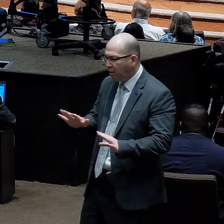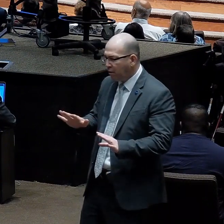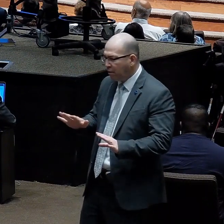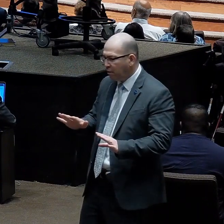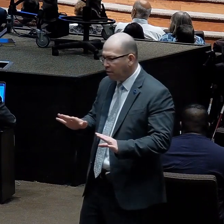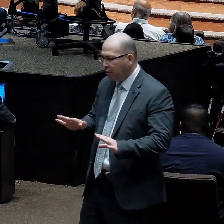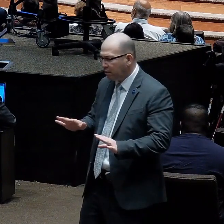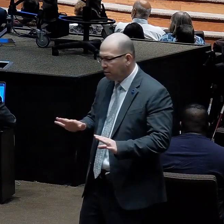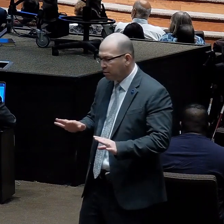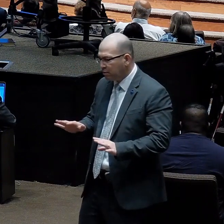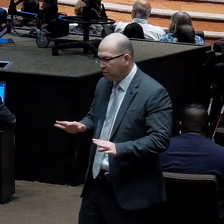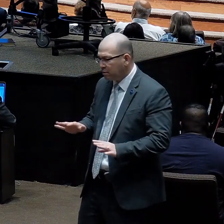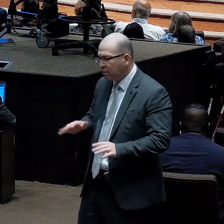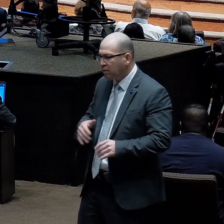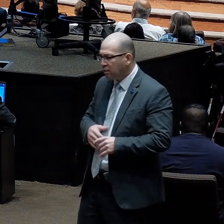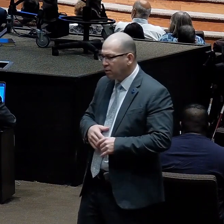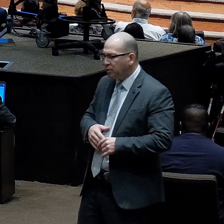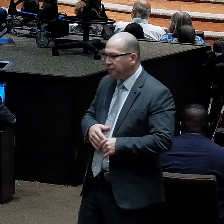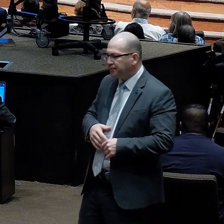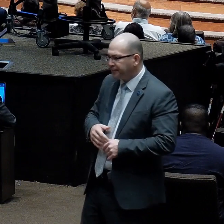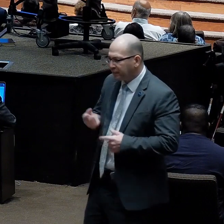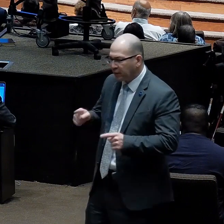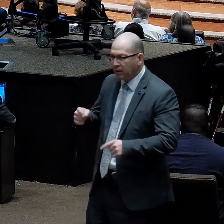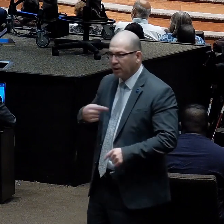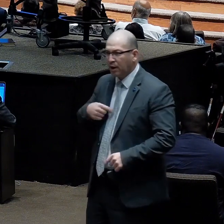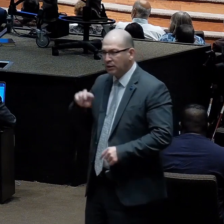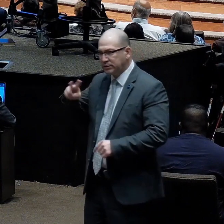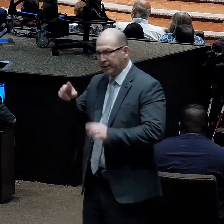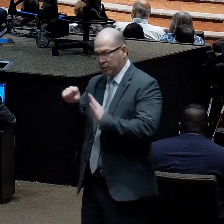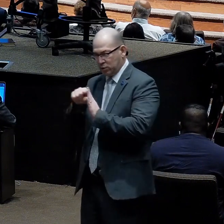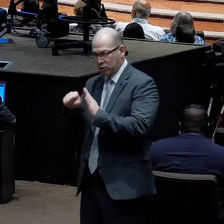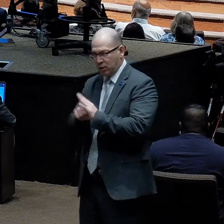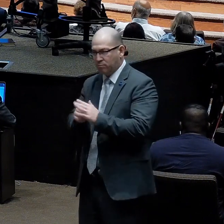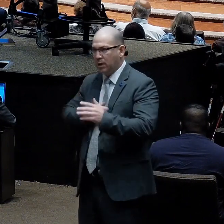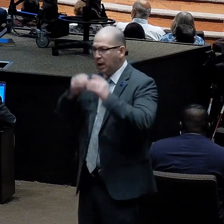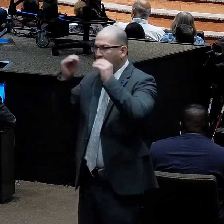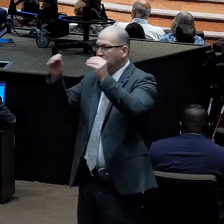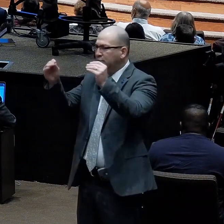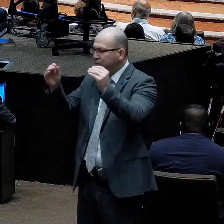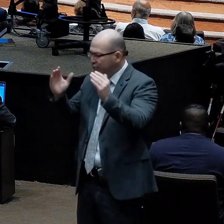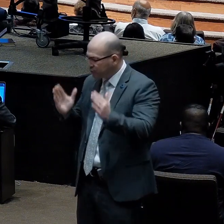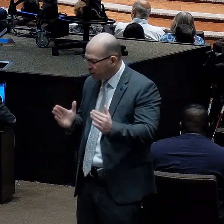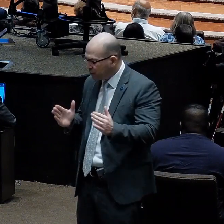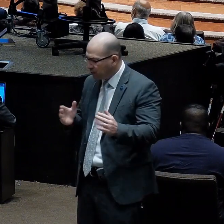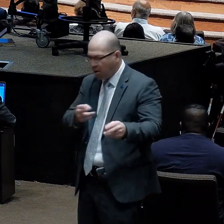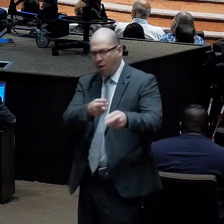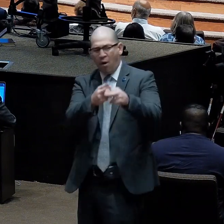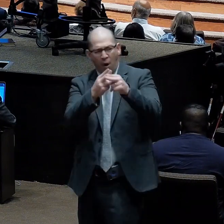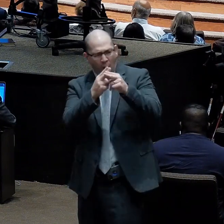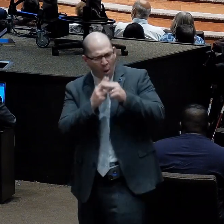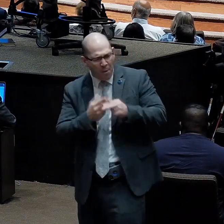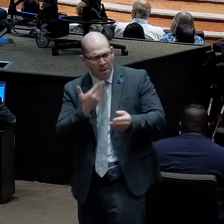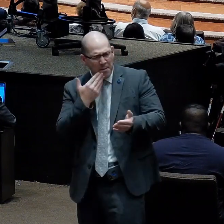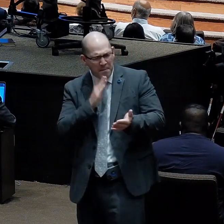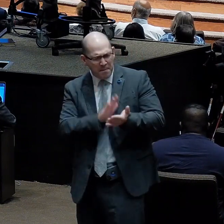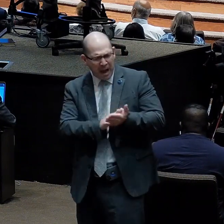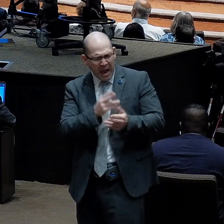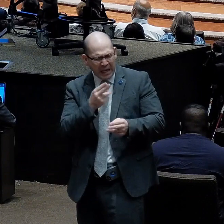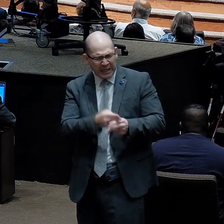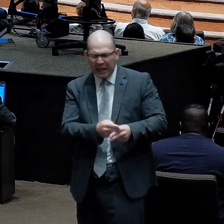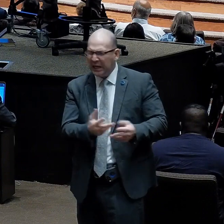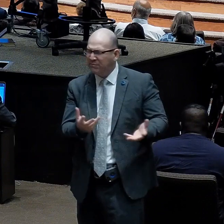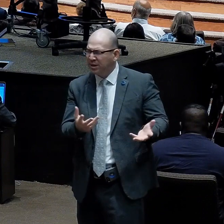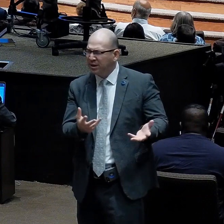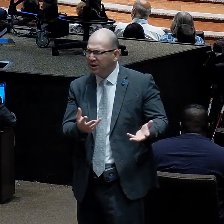He says, when I was in the second grade, my teacher called me a name in front of the whole class. I just can't get over it. So we